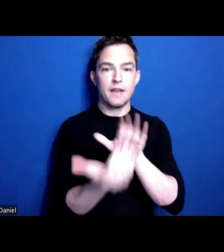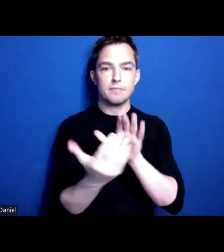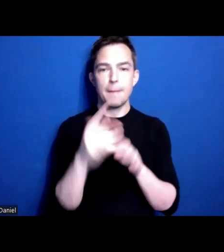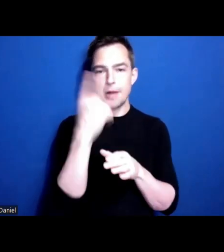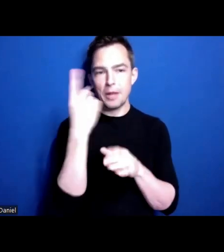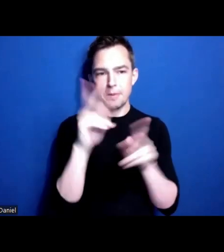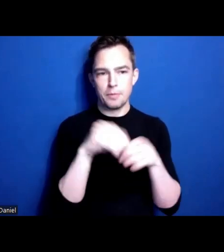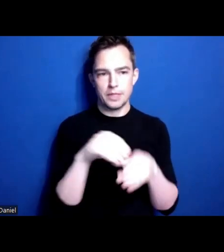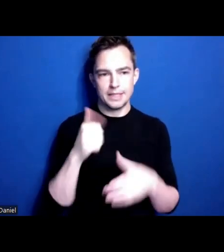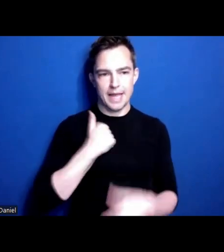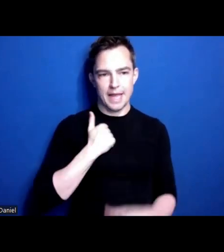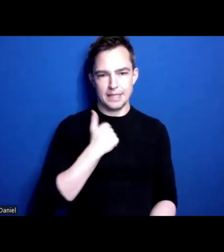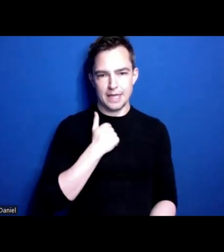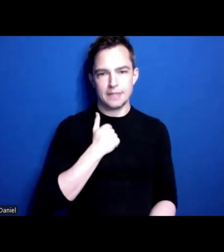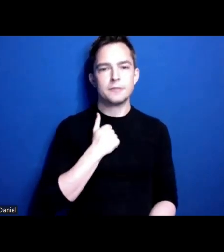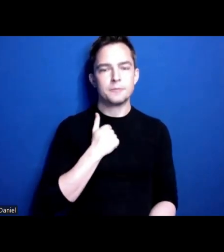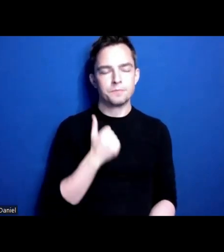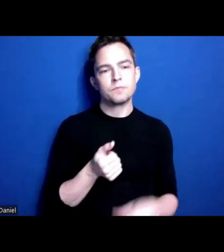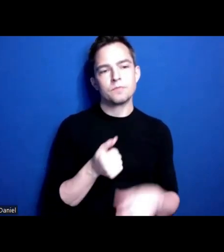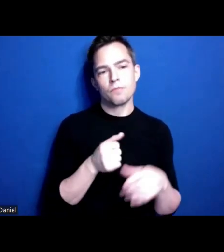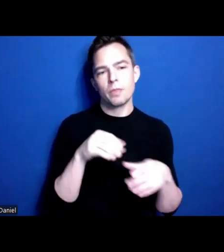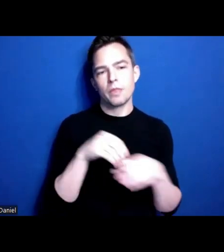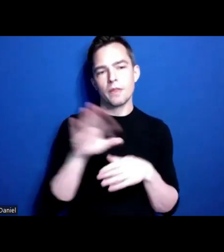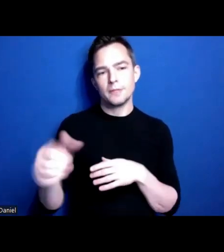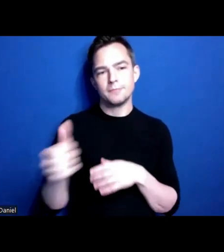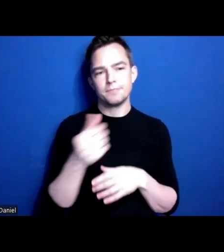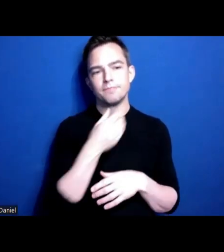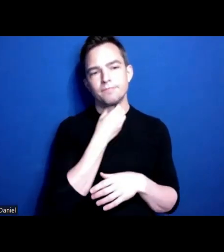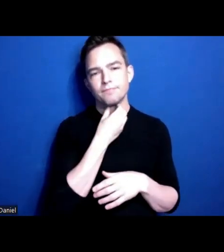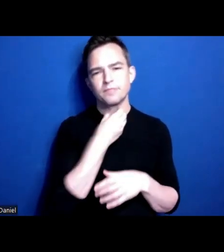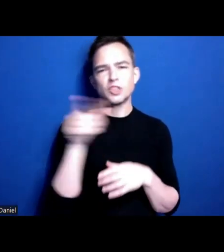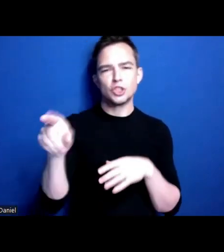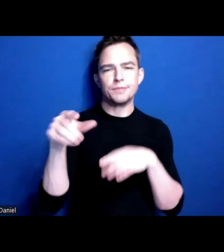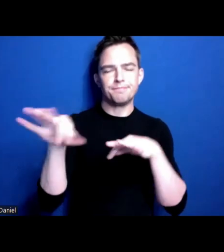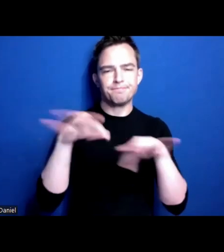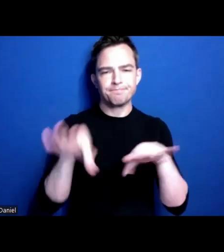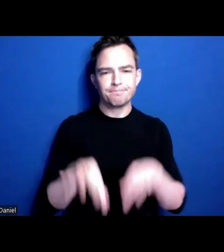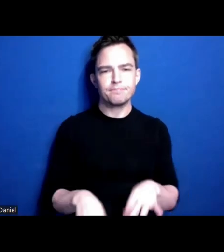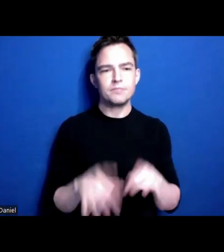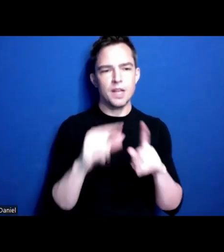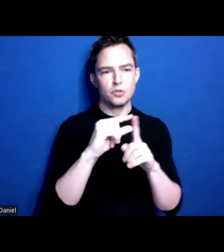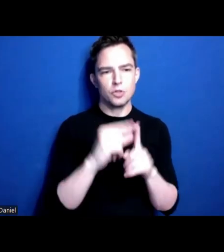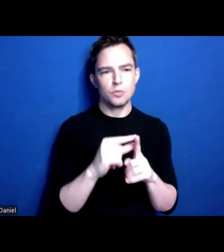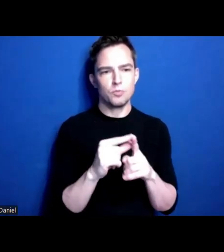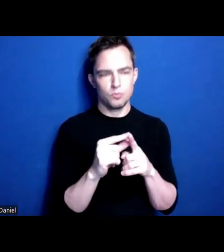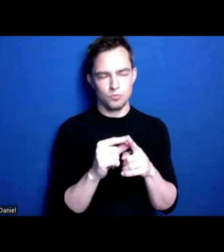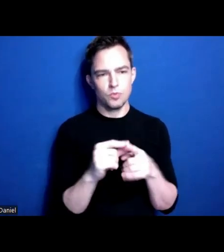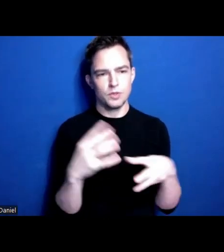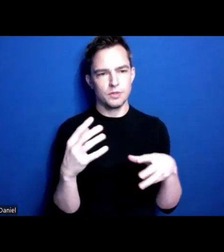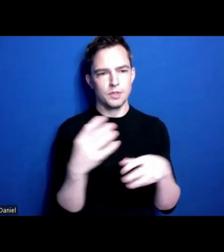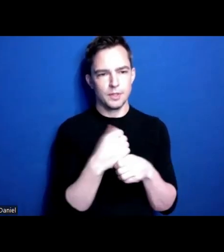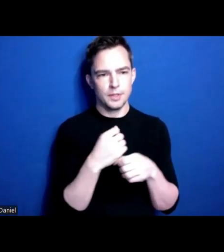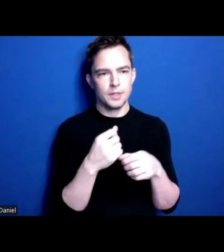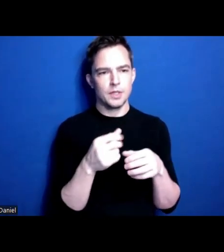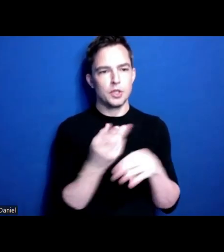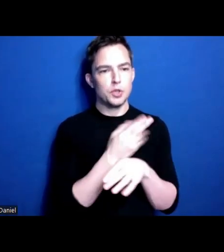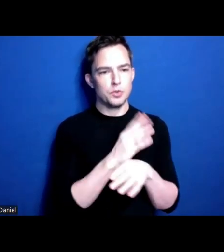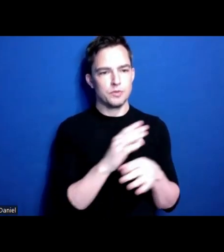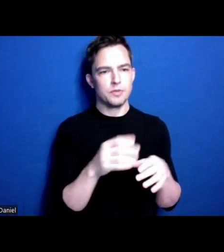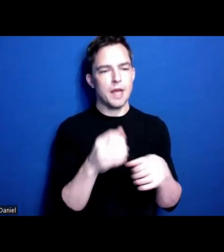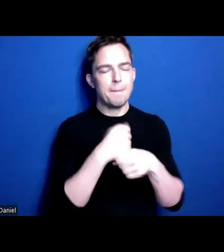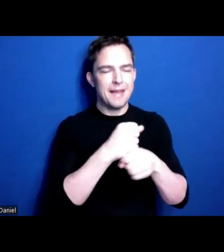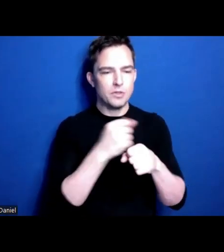Canada. In her dissertation, Benjamin explains that the term was coined during the 1990s